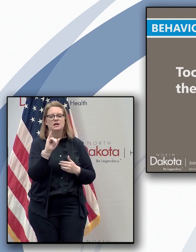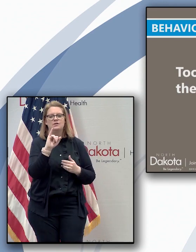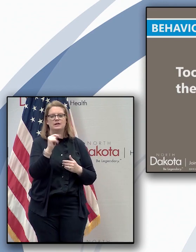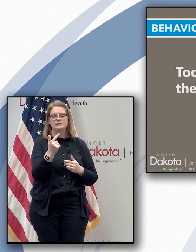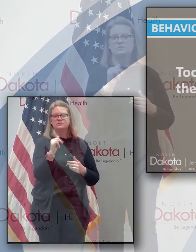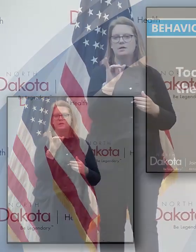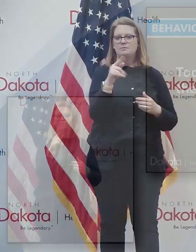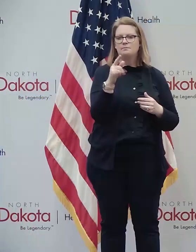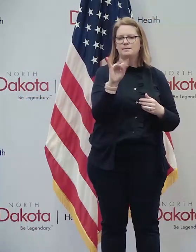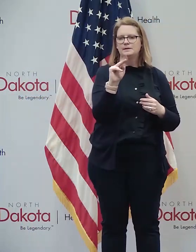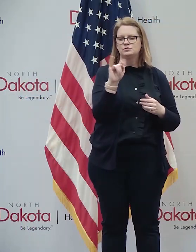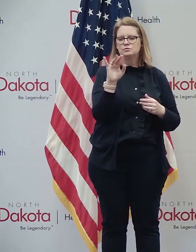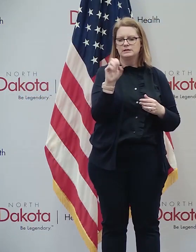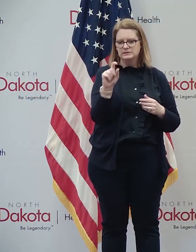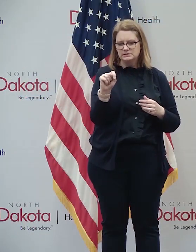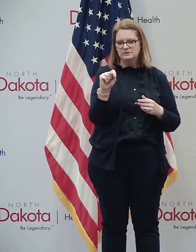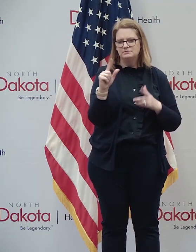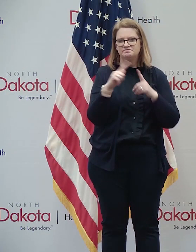Pinterest.